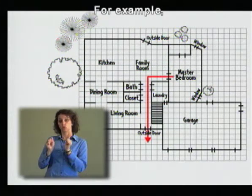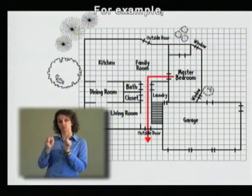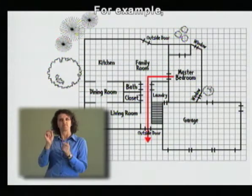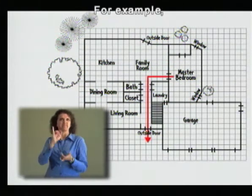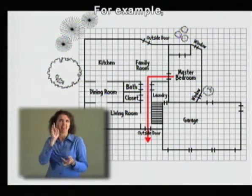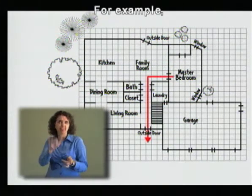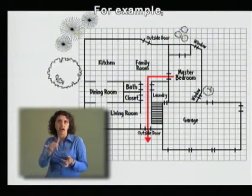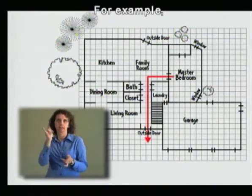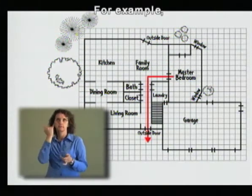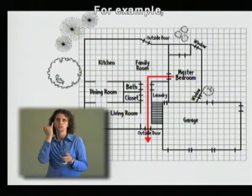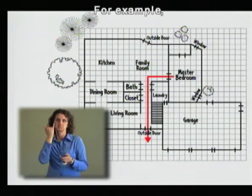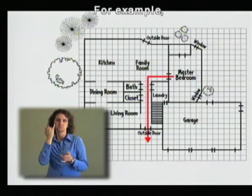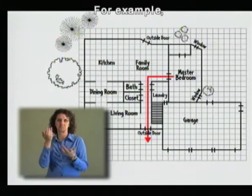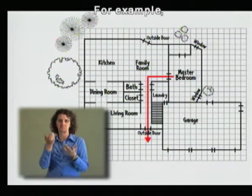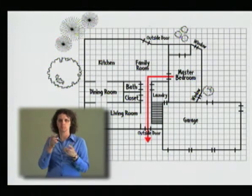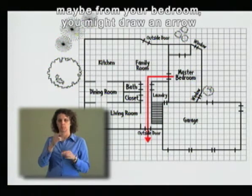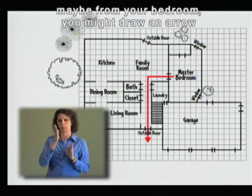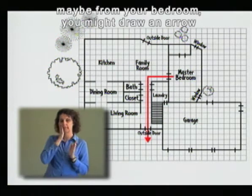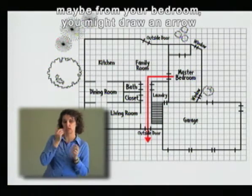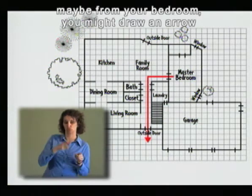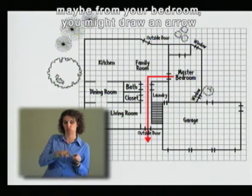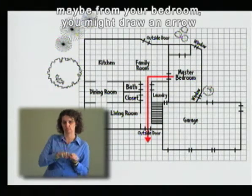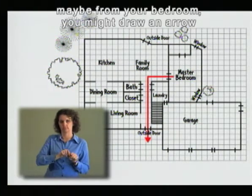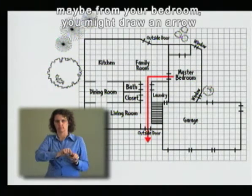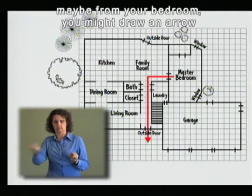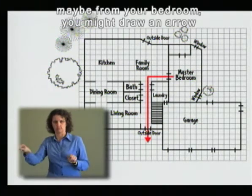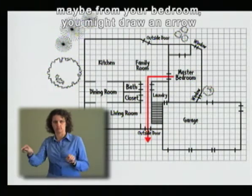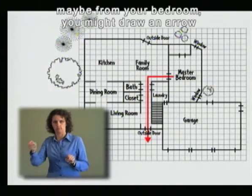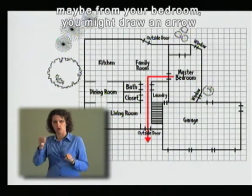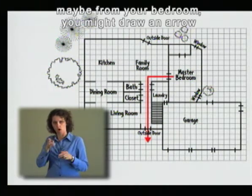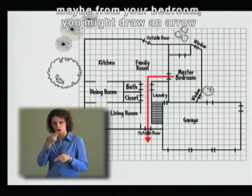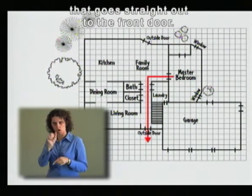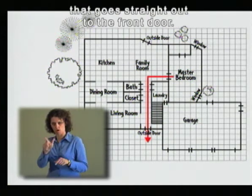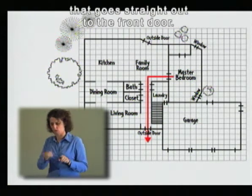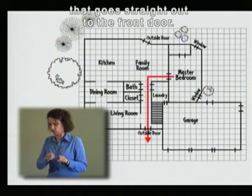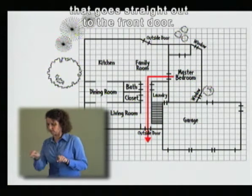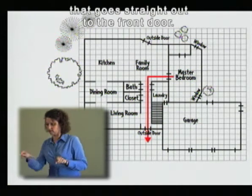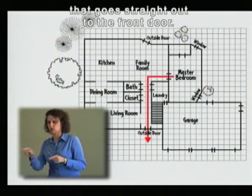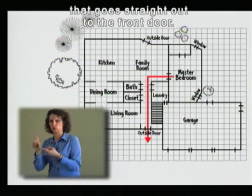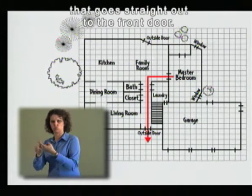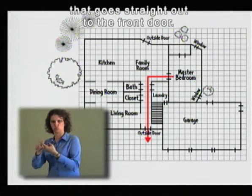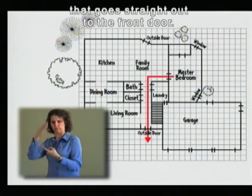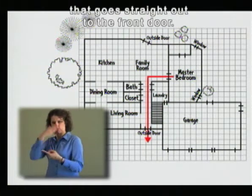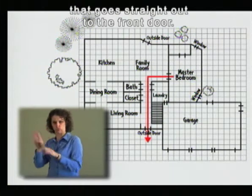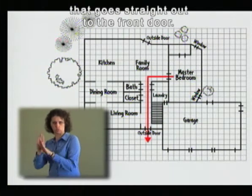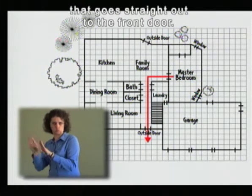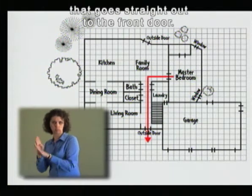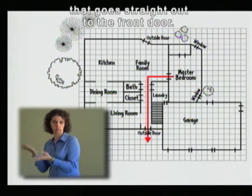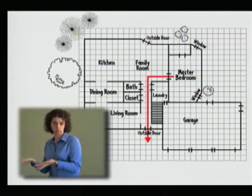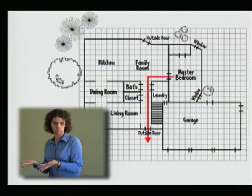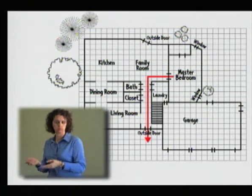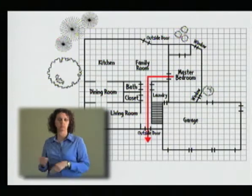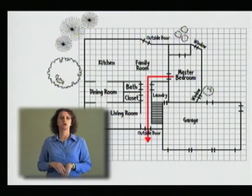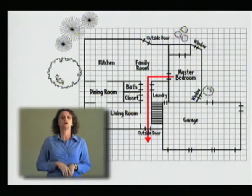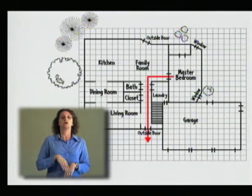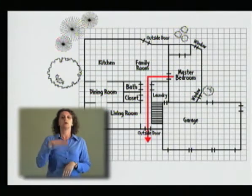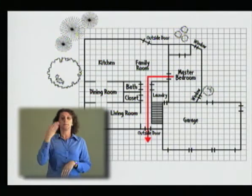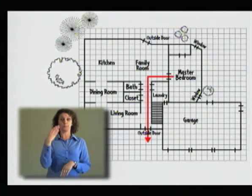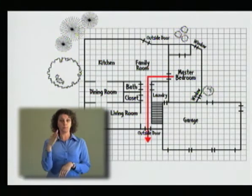For example, maybe from your bedroom you might draw an arrow that goes straight out to the front door. Then